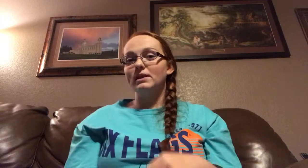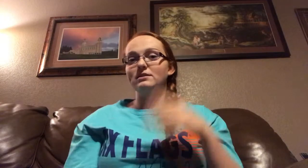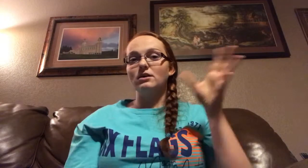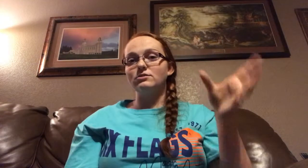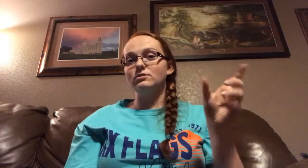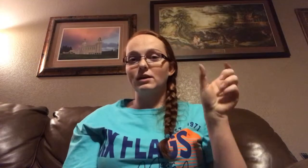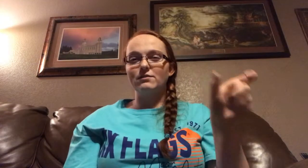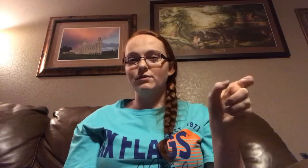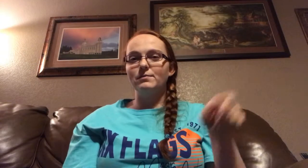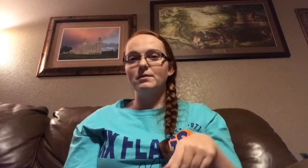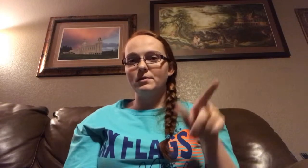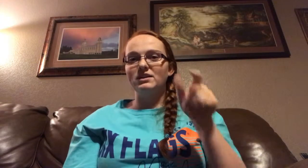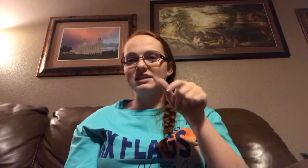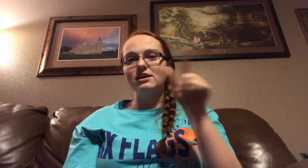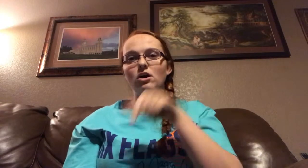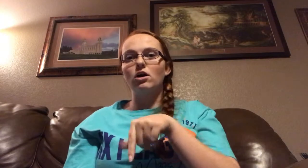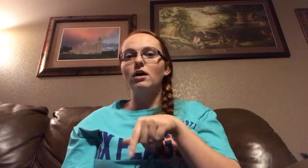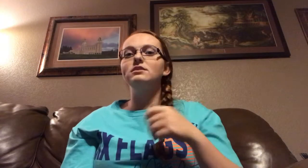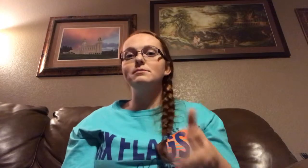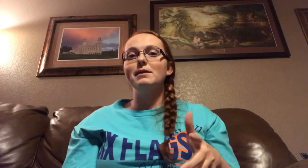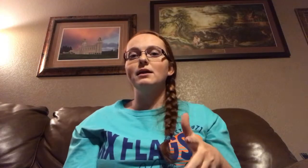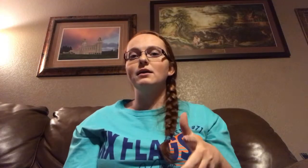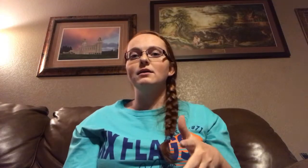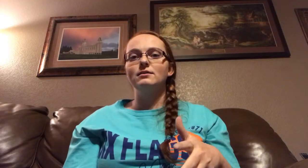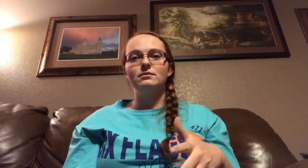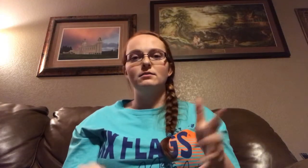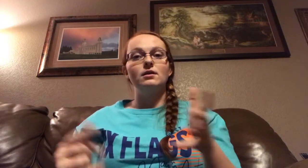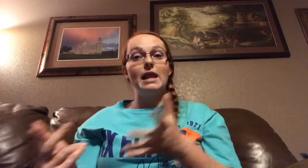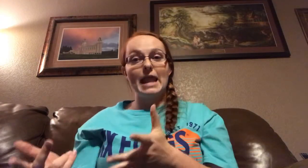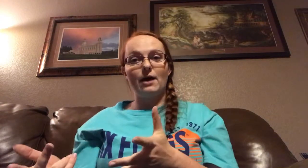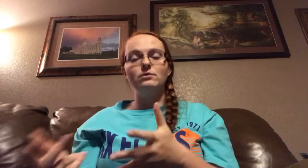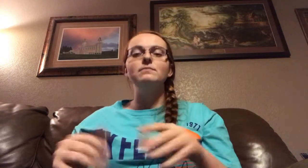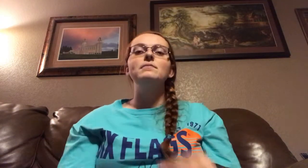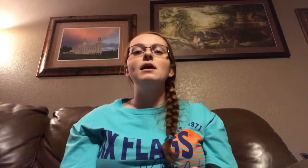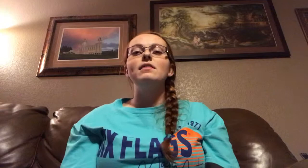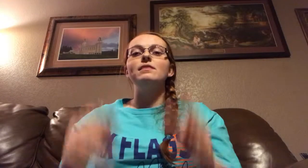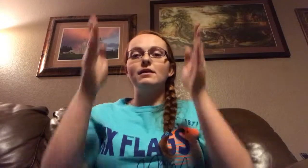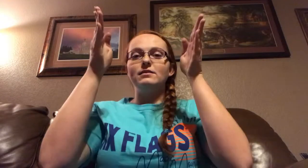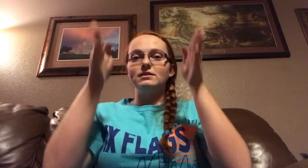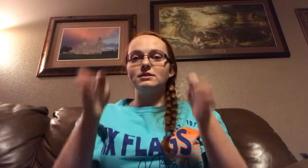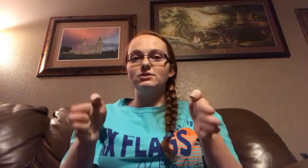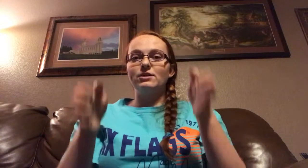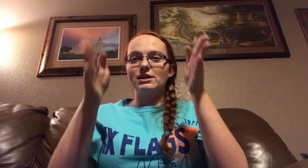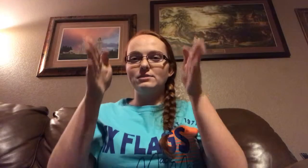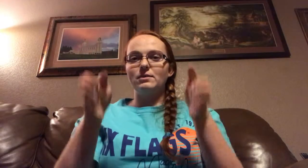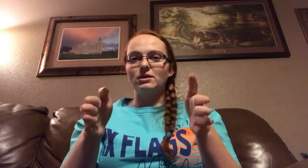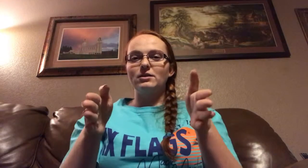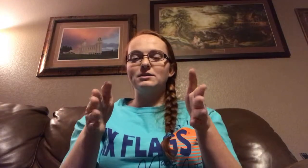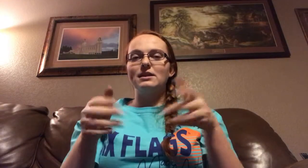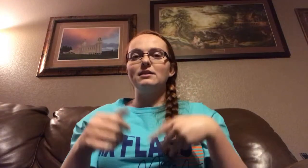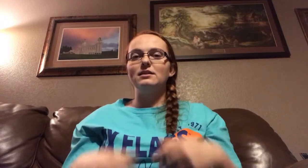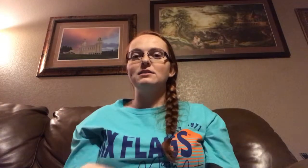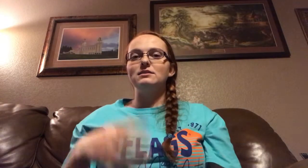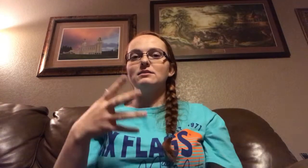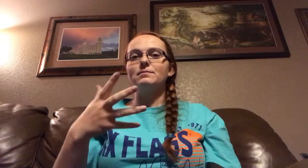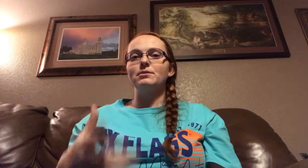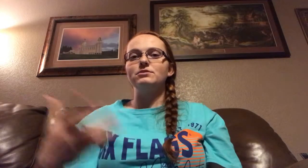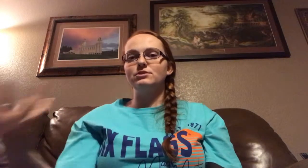it's also like a verb, they put an ER on to make a noun, then this is your agent marker saying that this is a person